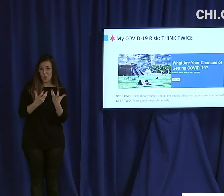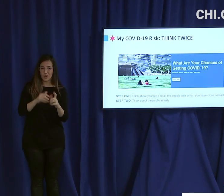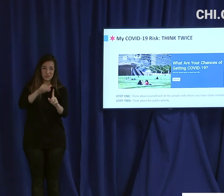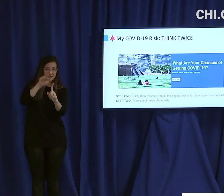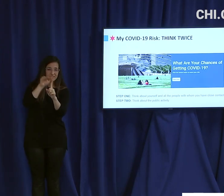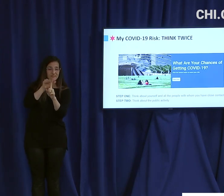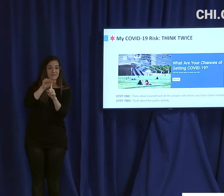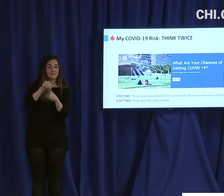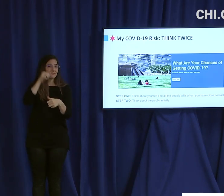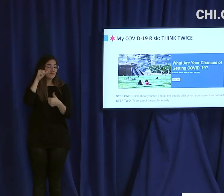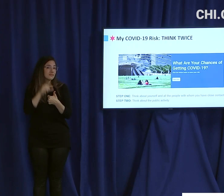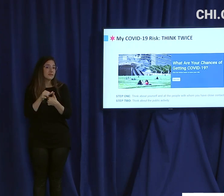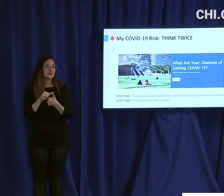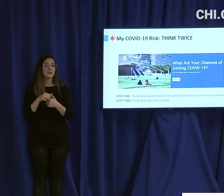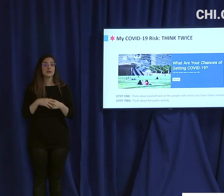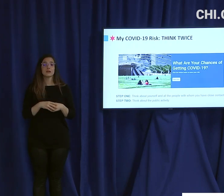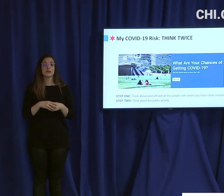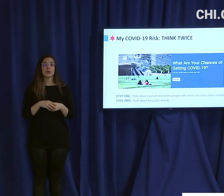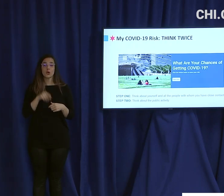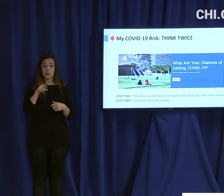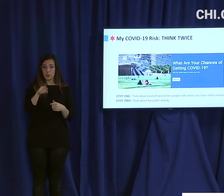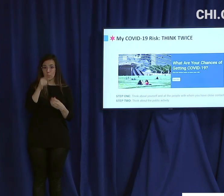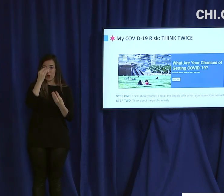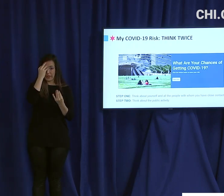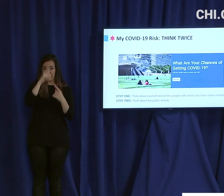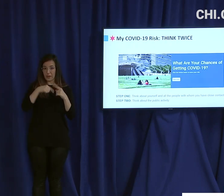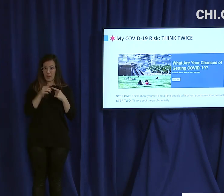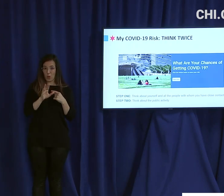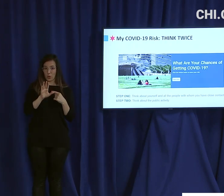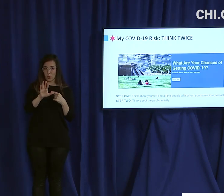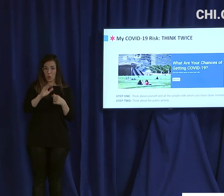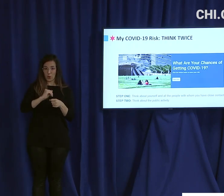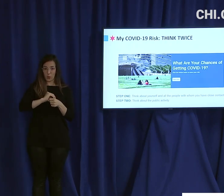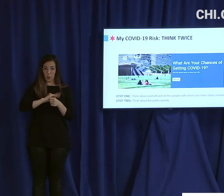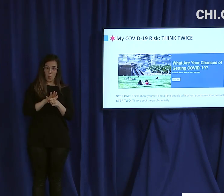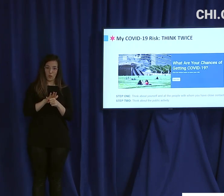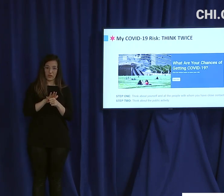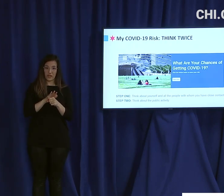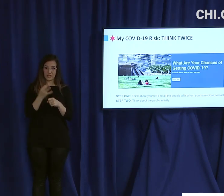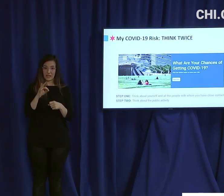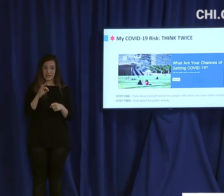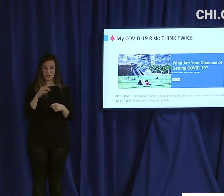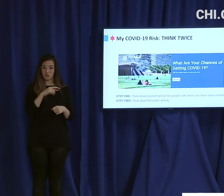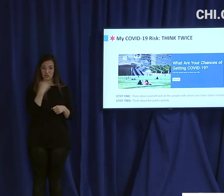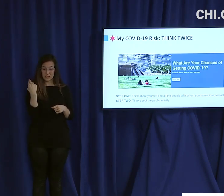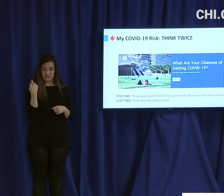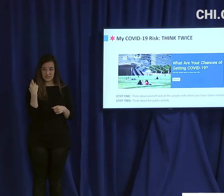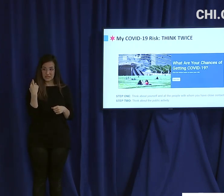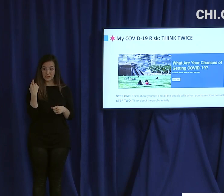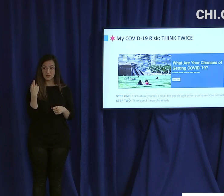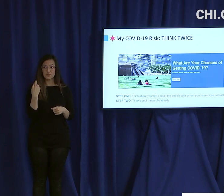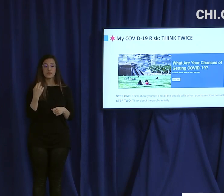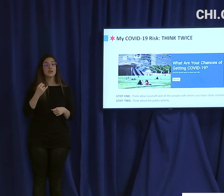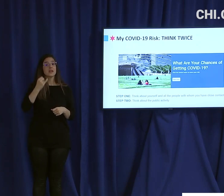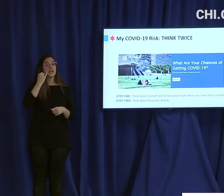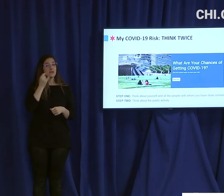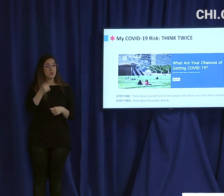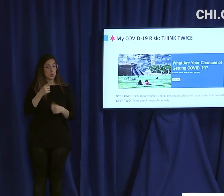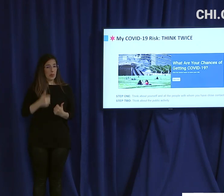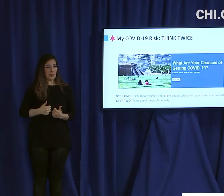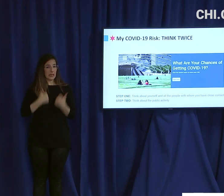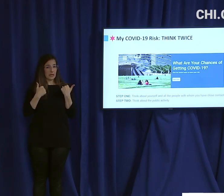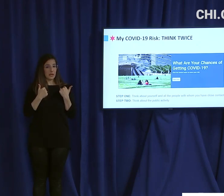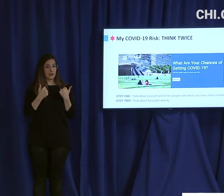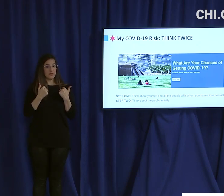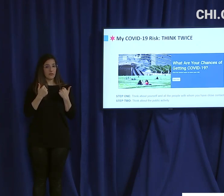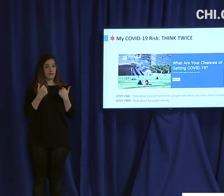that as you are thinking about your own COVID-19 risk here in Chicago, if you live in one of those areas